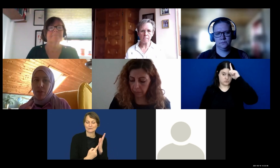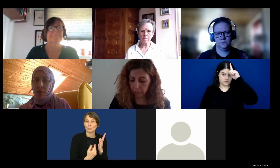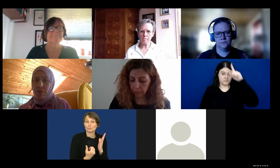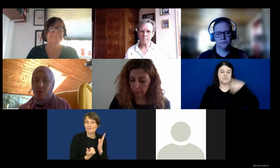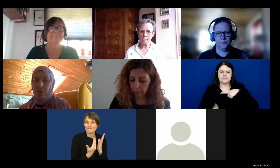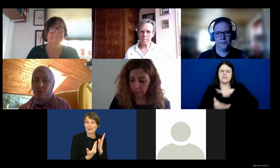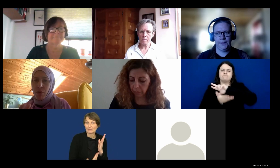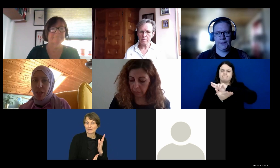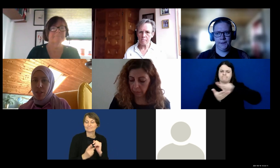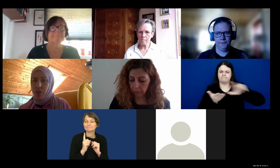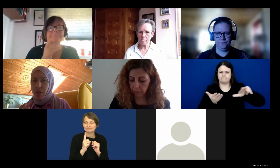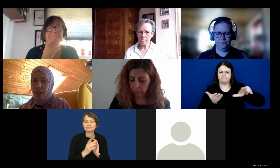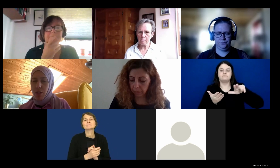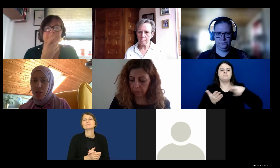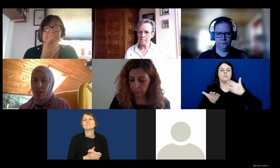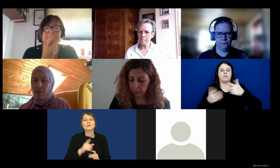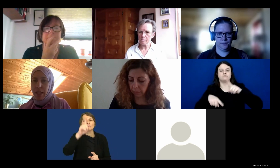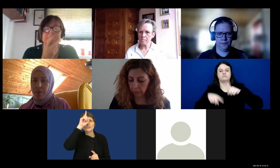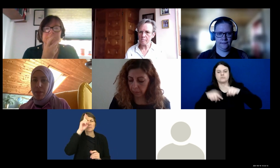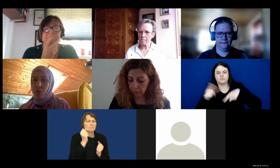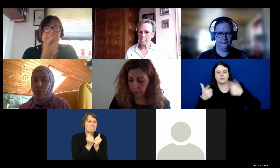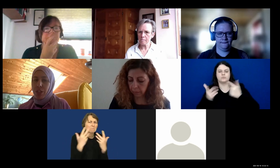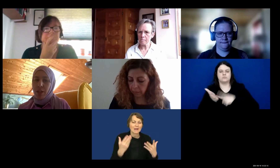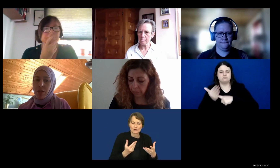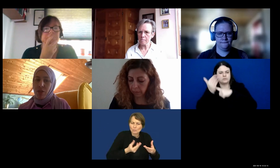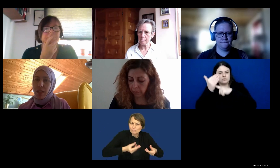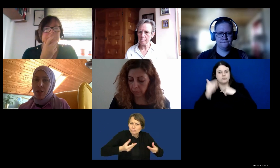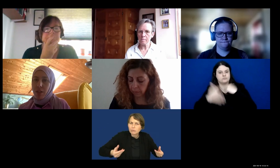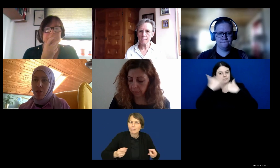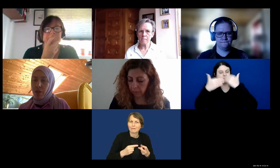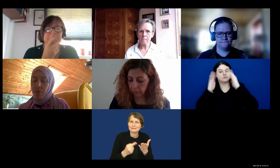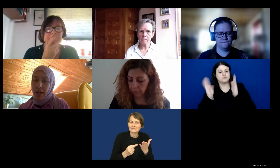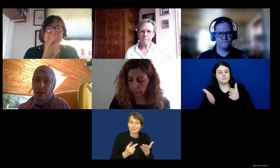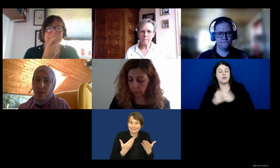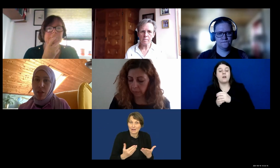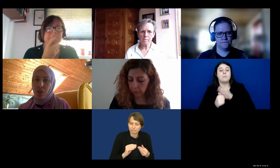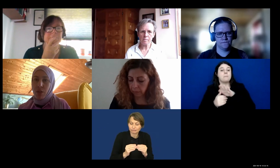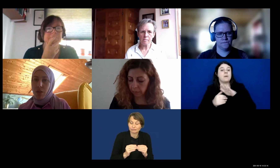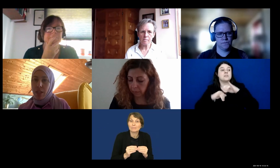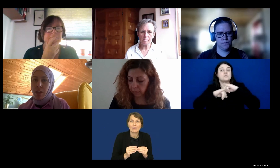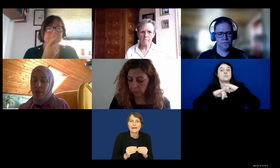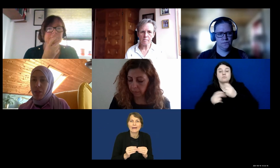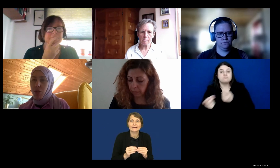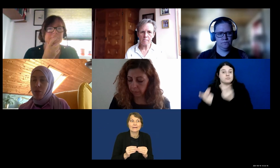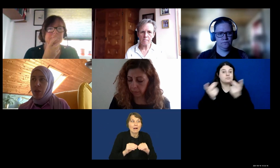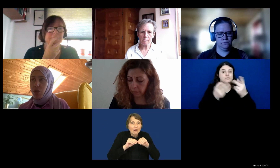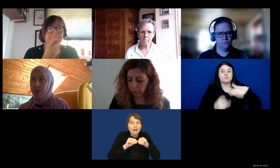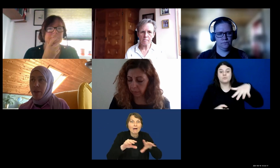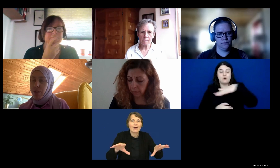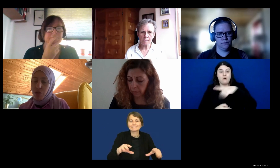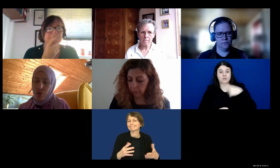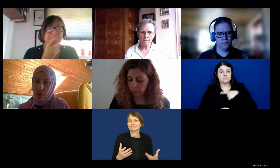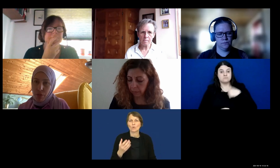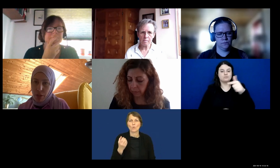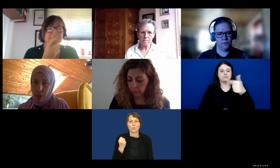of products or technologies developed which are still not on the market. So they could be